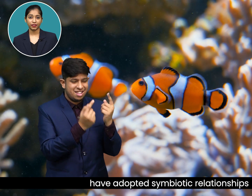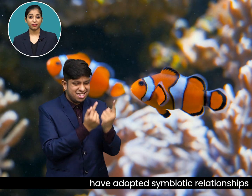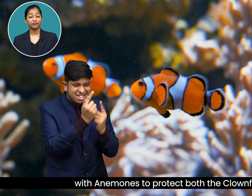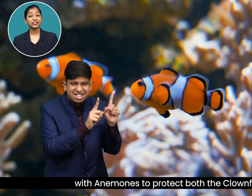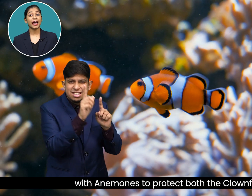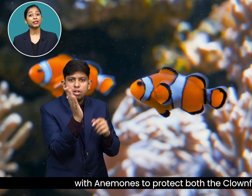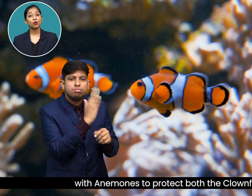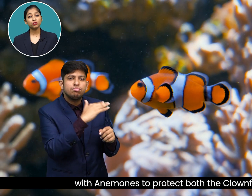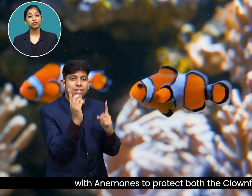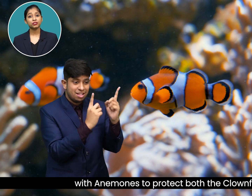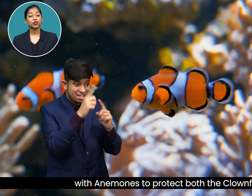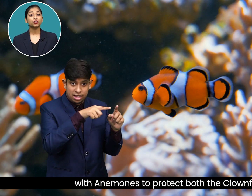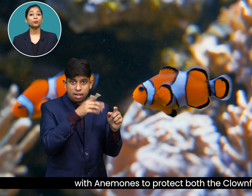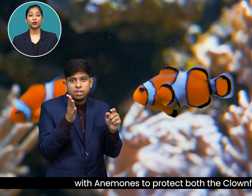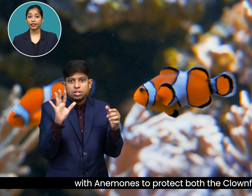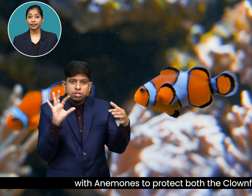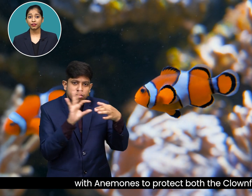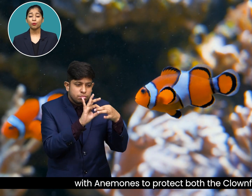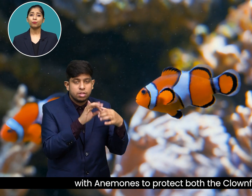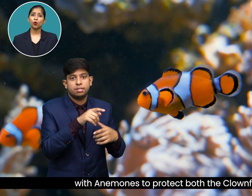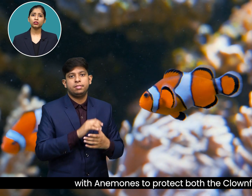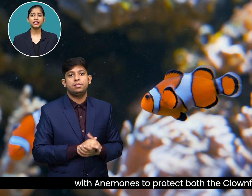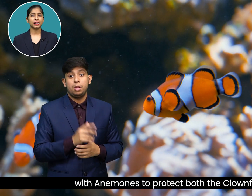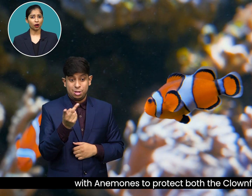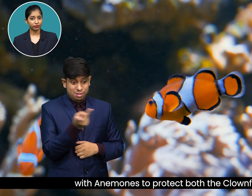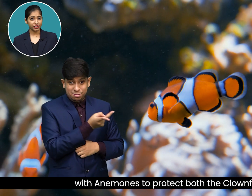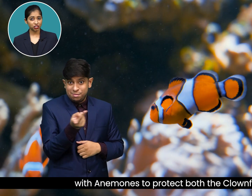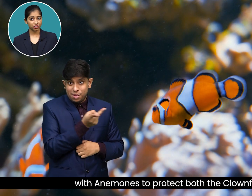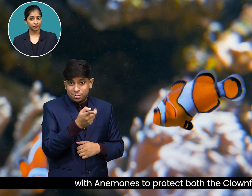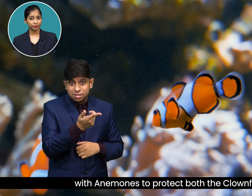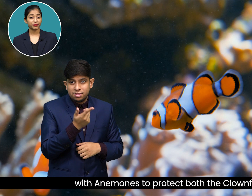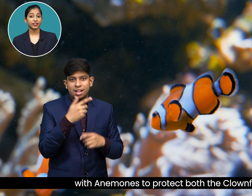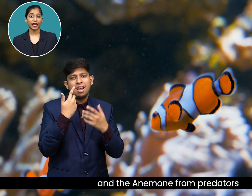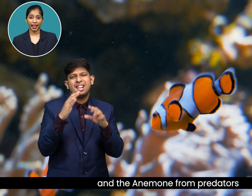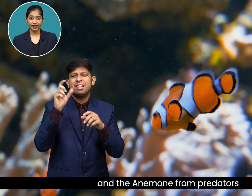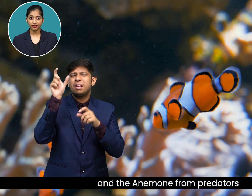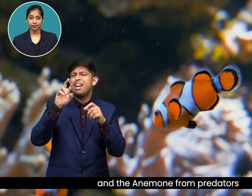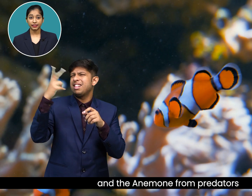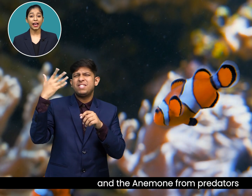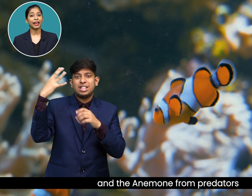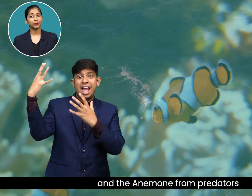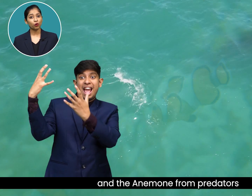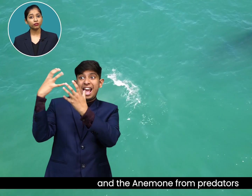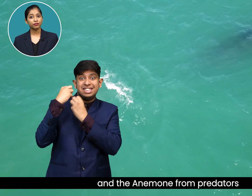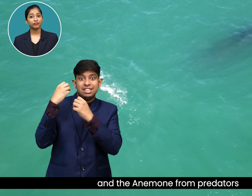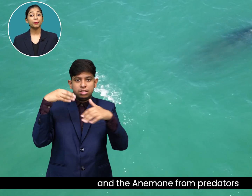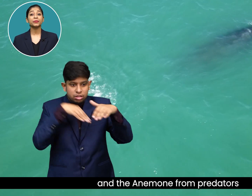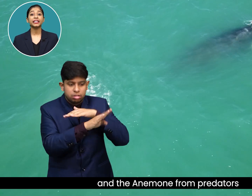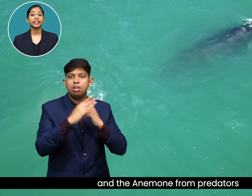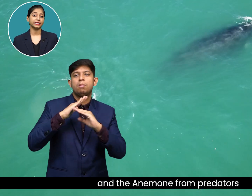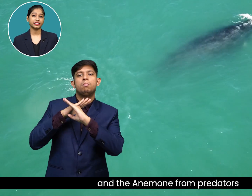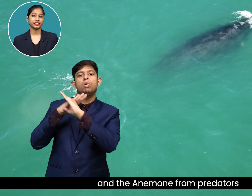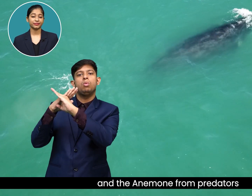relationships with anemones to protect both the clownfish and the anemone